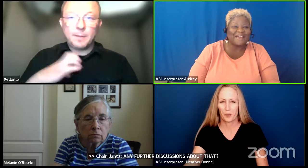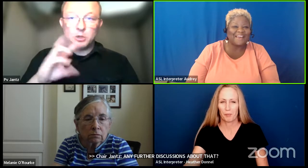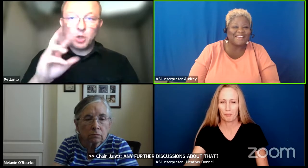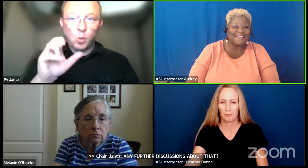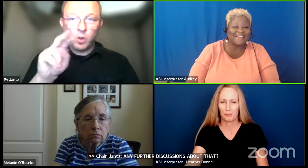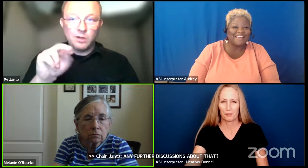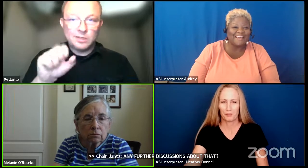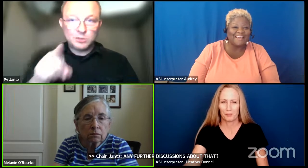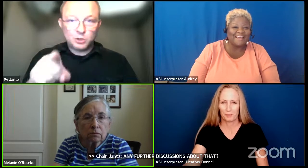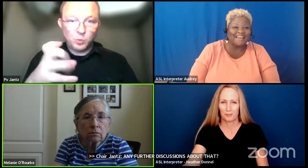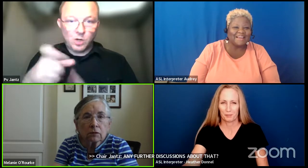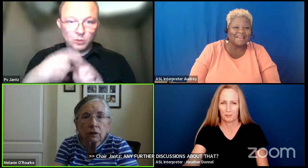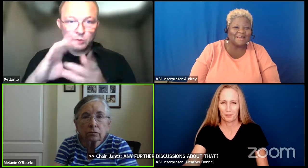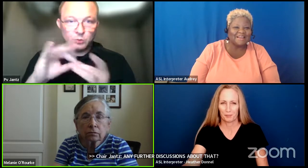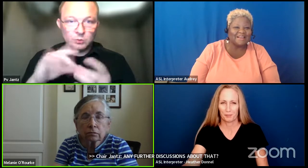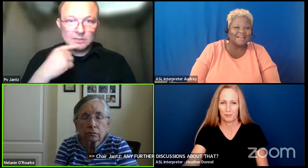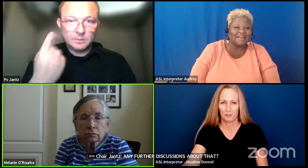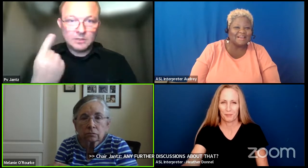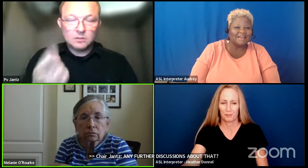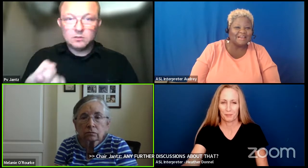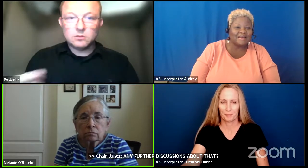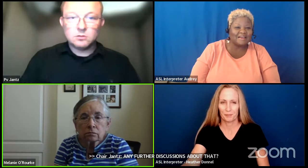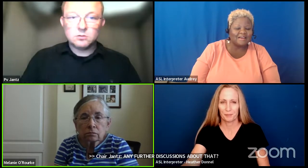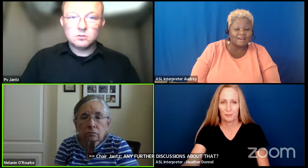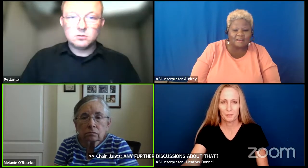No, okay. No.